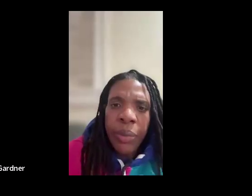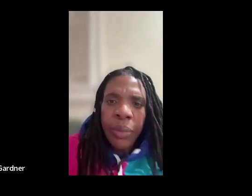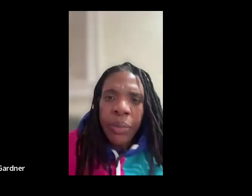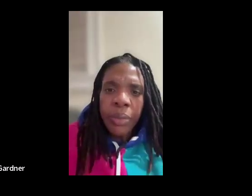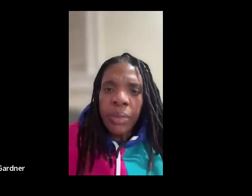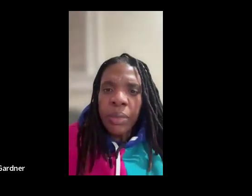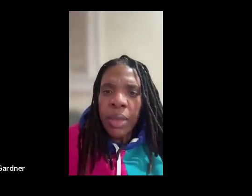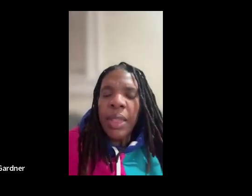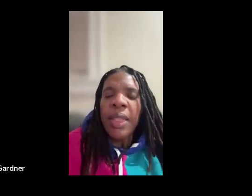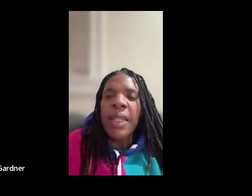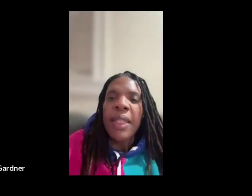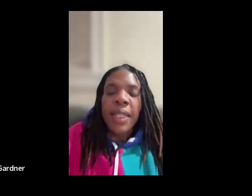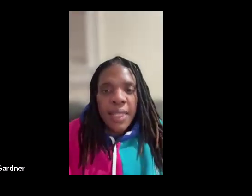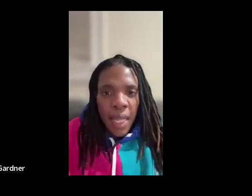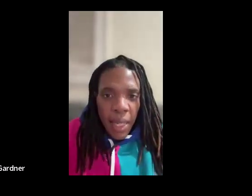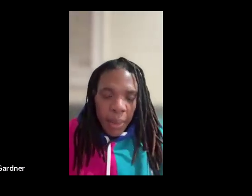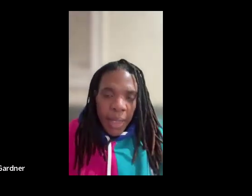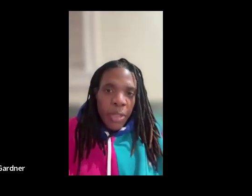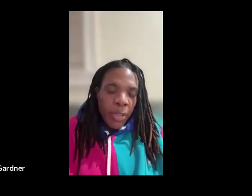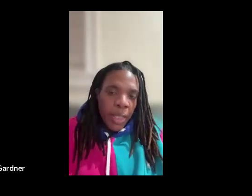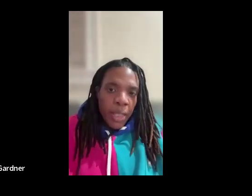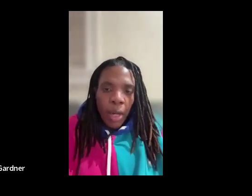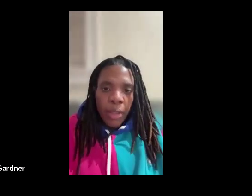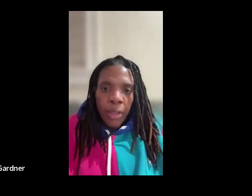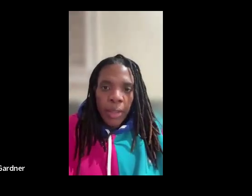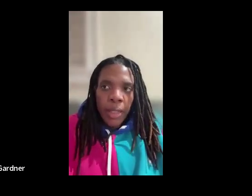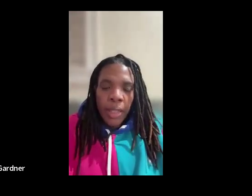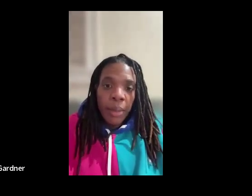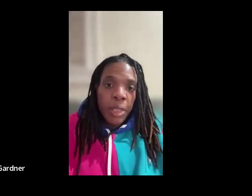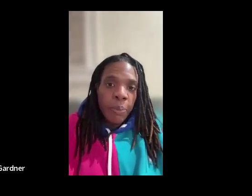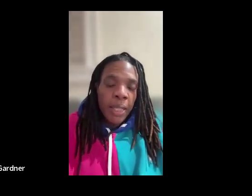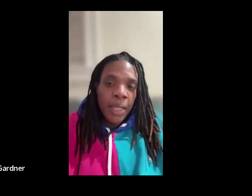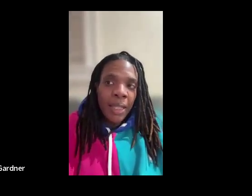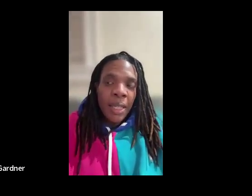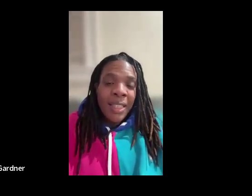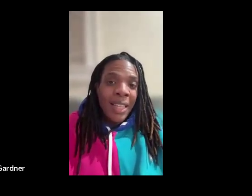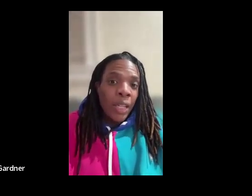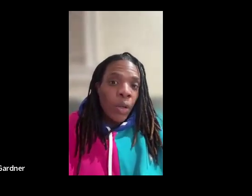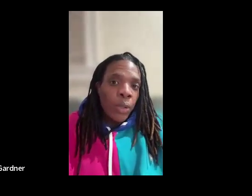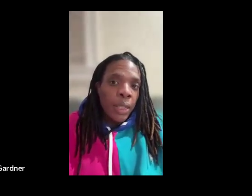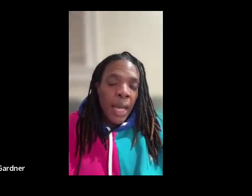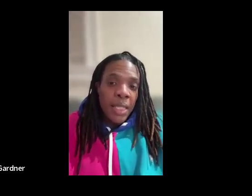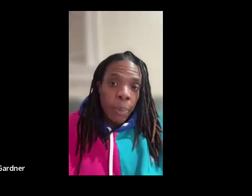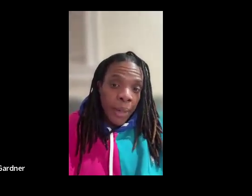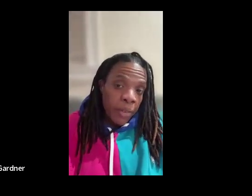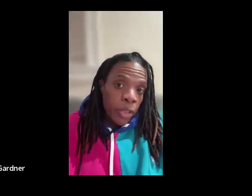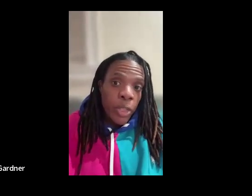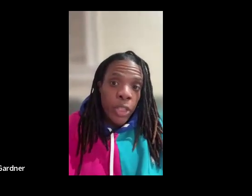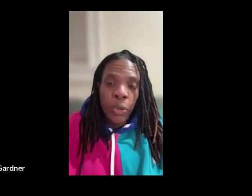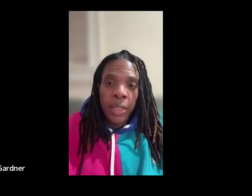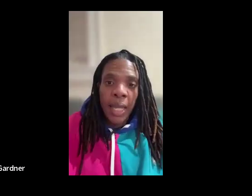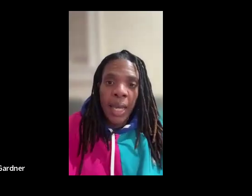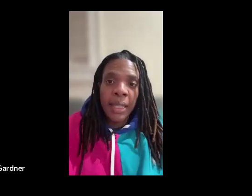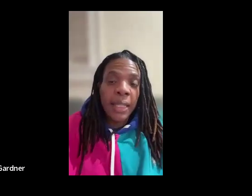Hello. Hello, you can start. Yes, hi. My name is Rakia Gardner, and I'm speaking not only as a parent